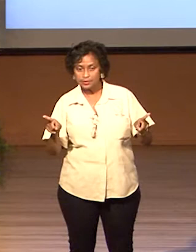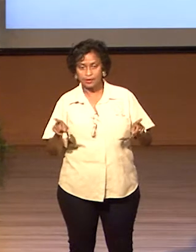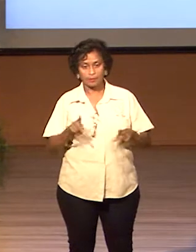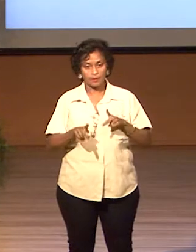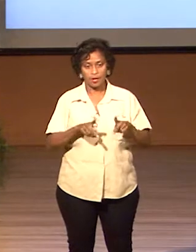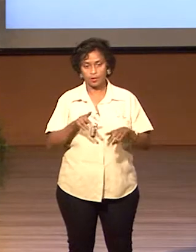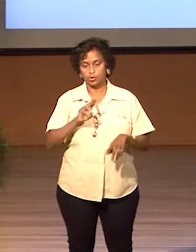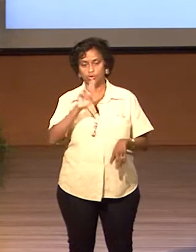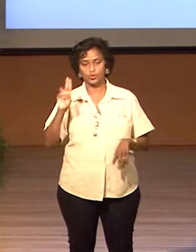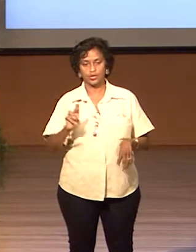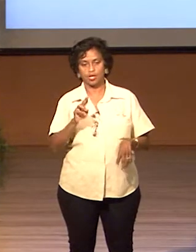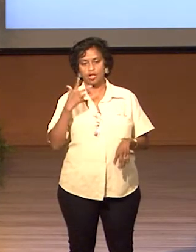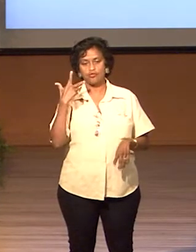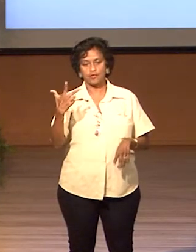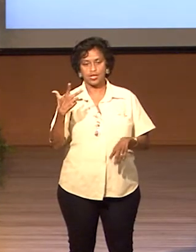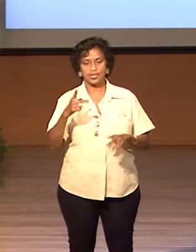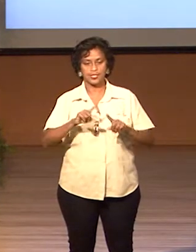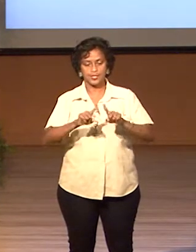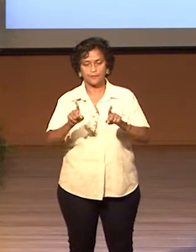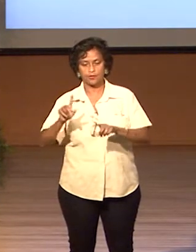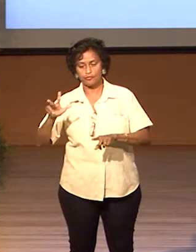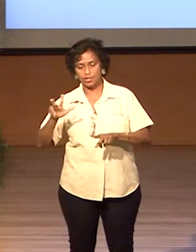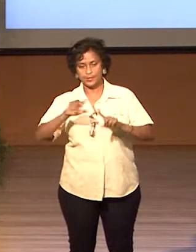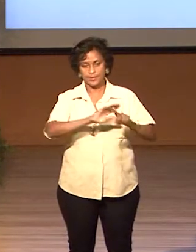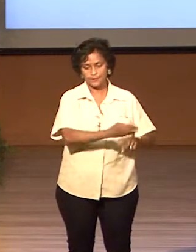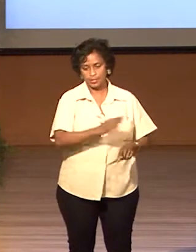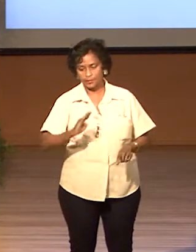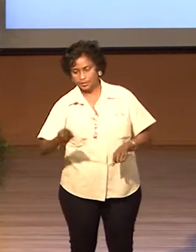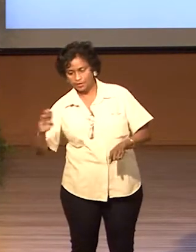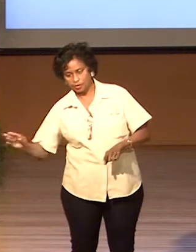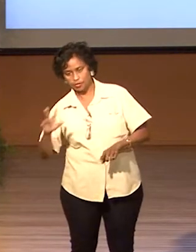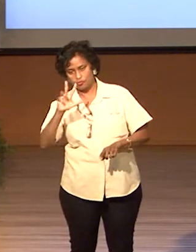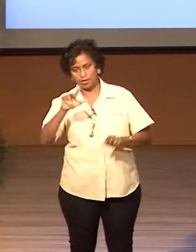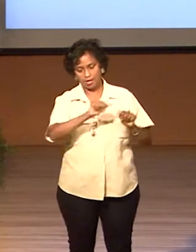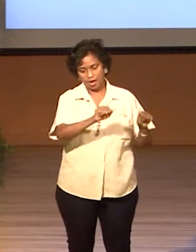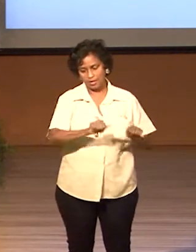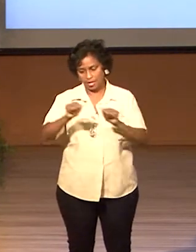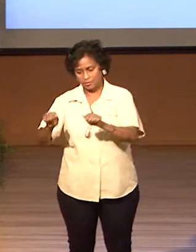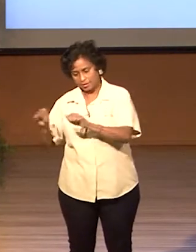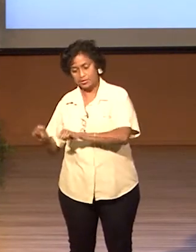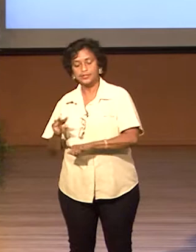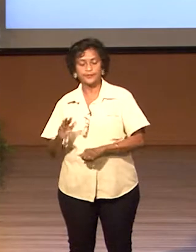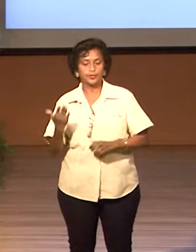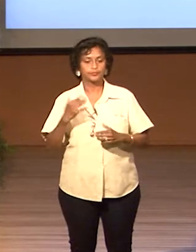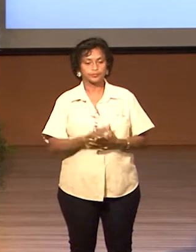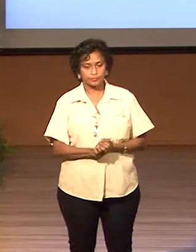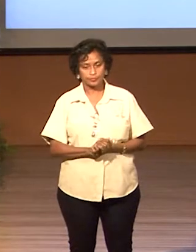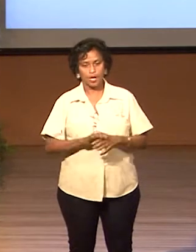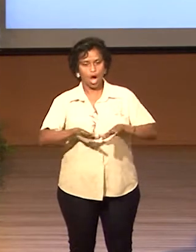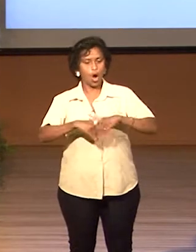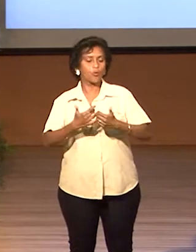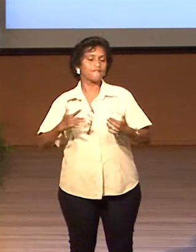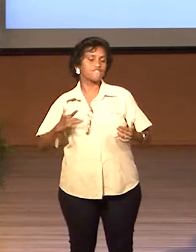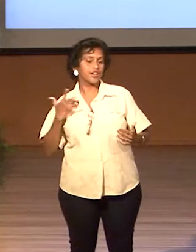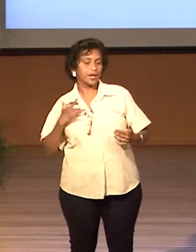methods. And of course, these methods are driven by the need to feel significant.